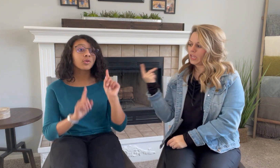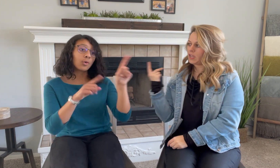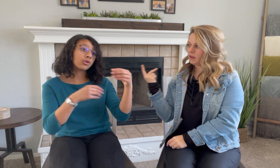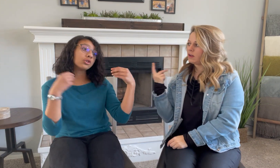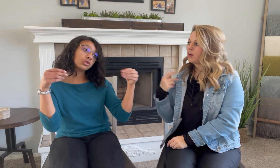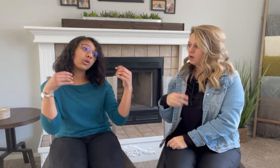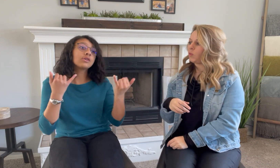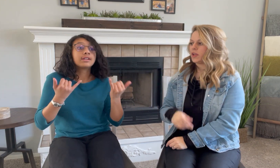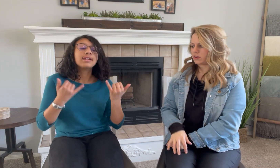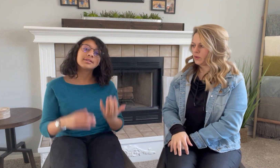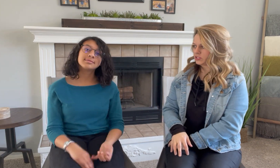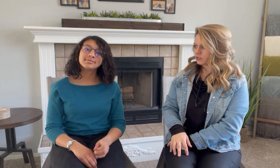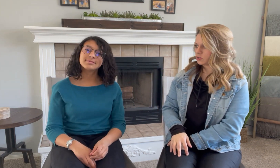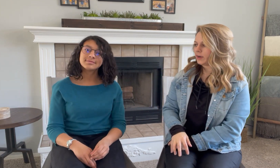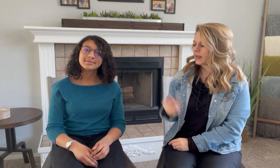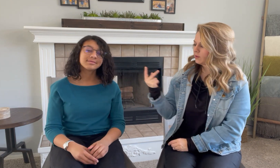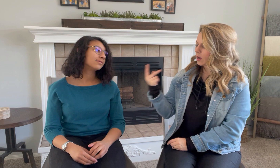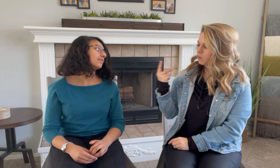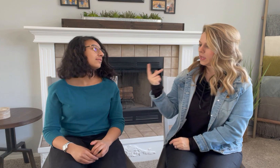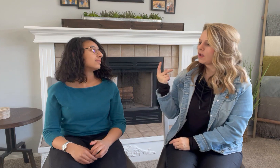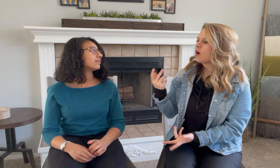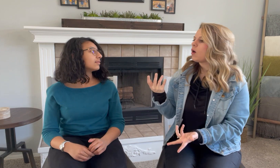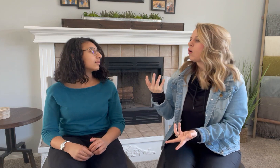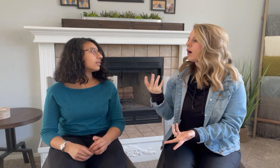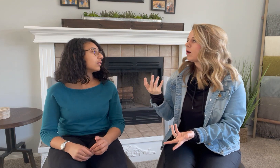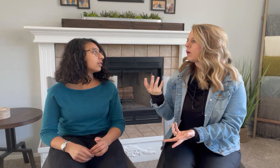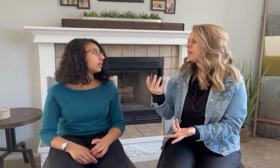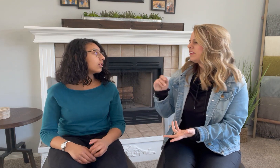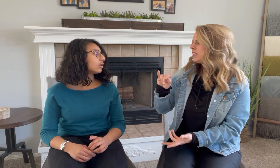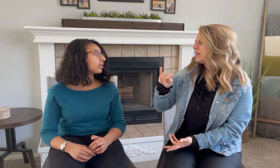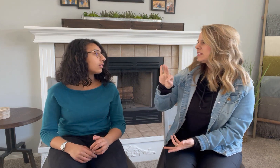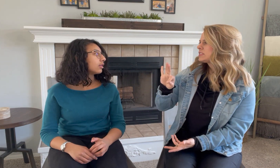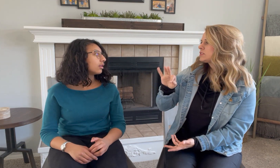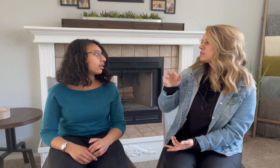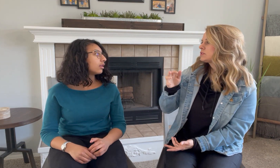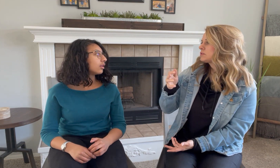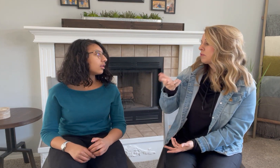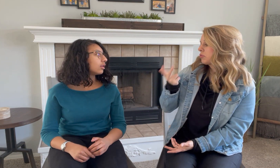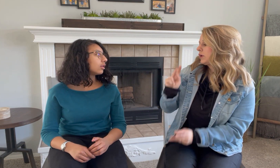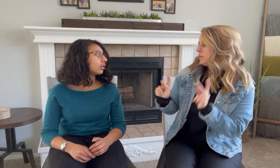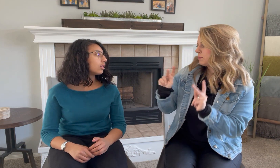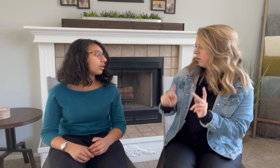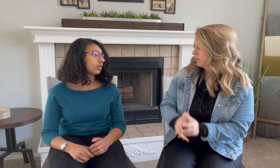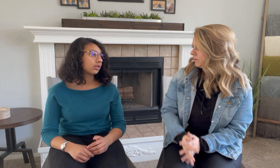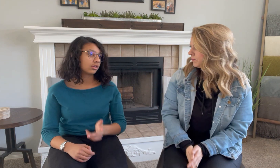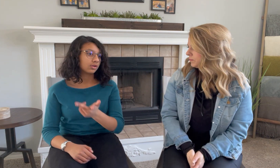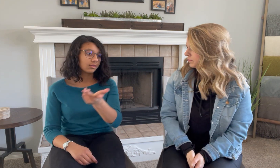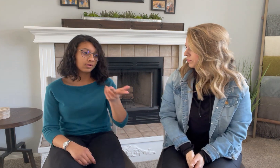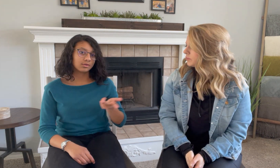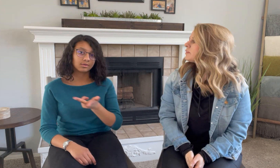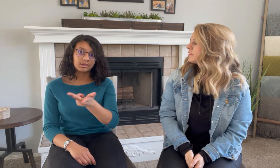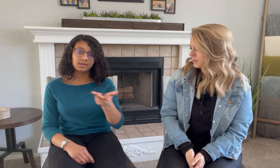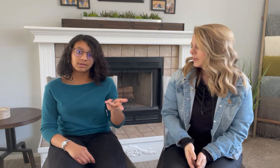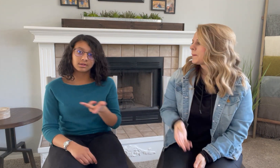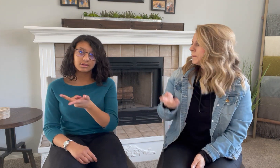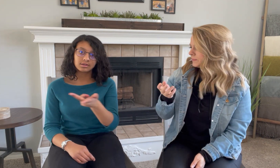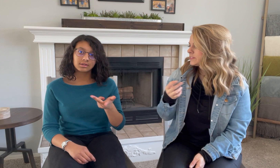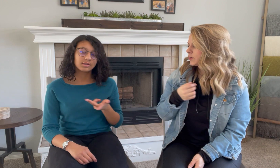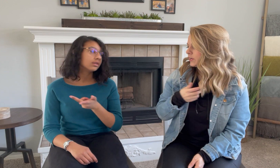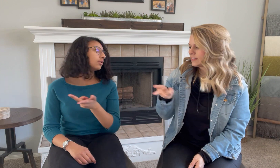we are going to the store right now. Yeah, we. Or what if it's 3 people? Yep, so you're gonna